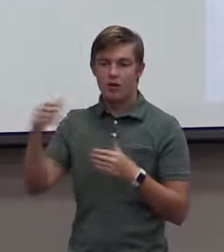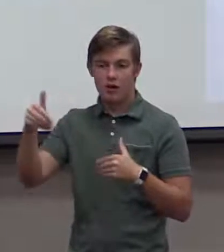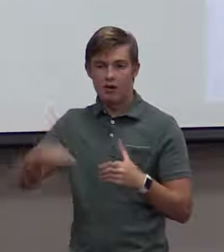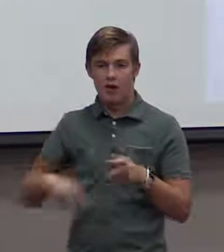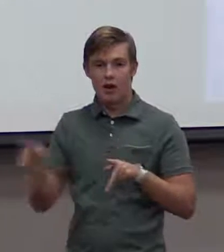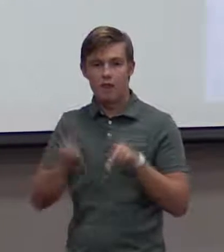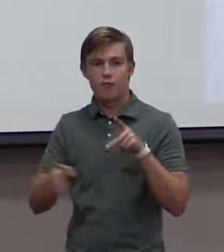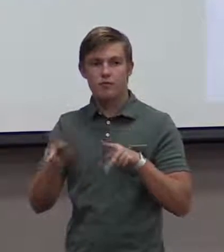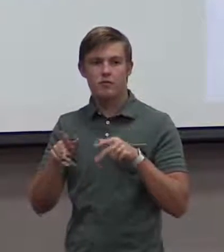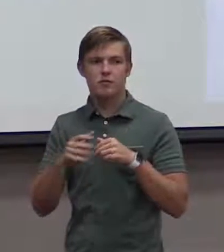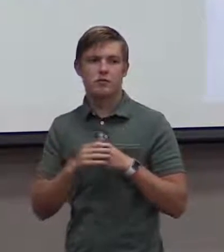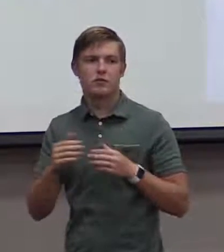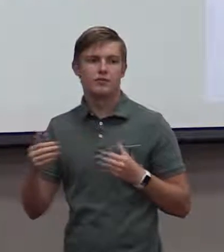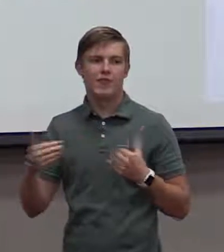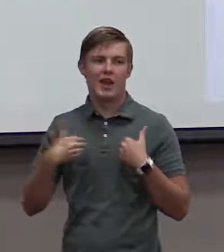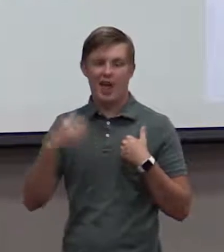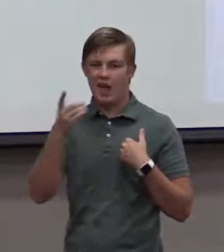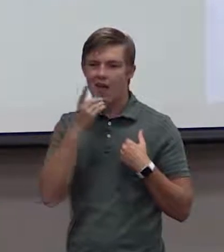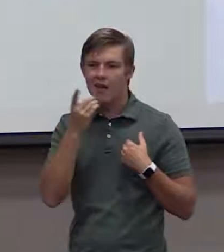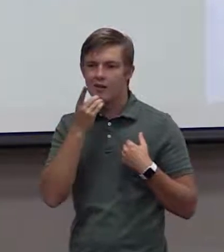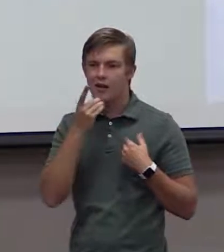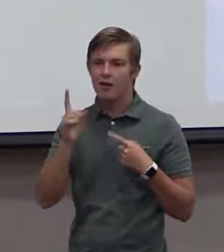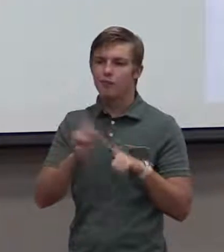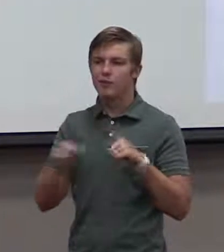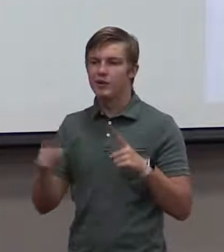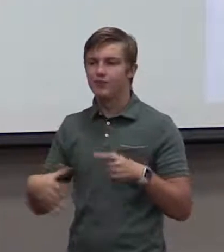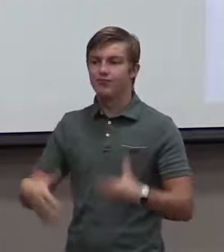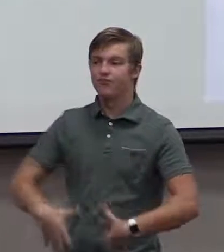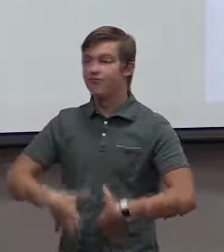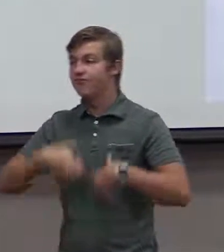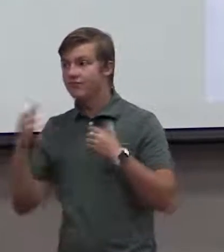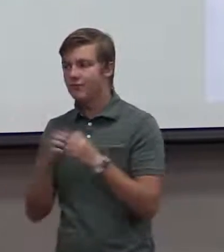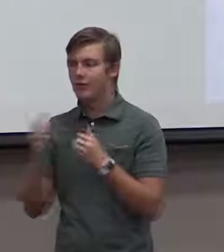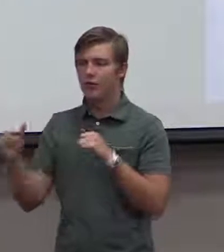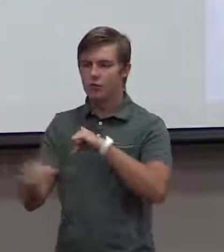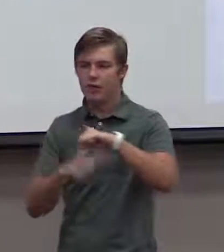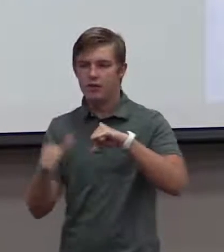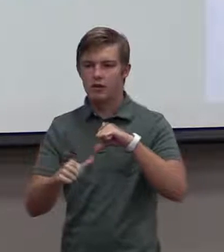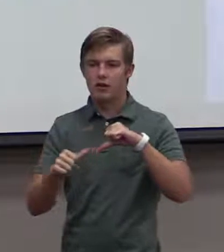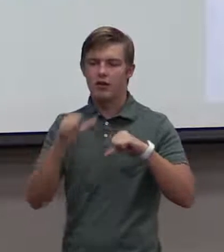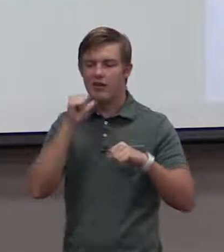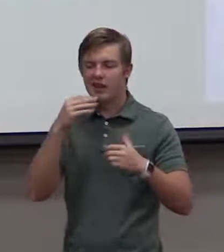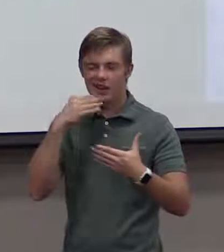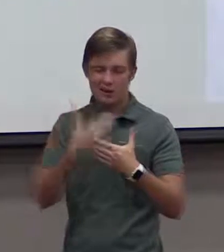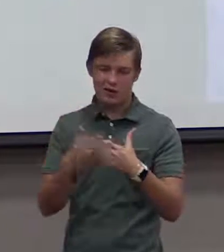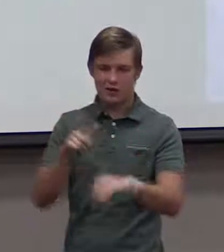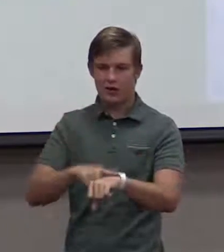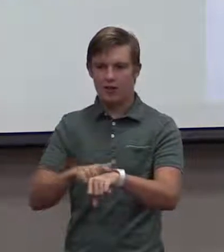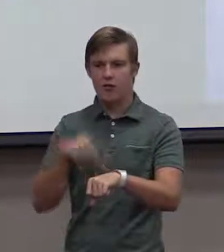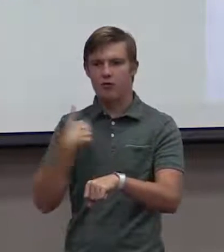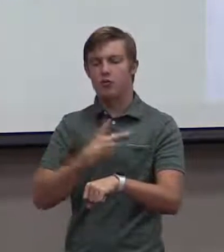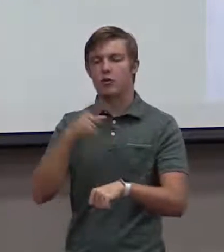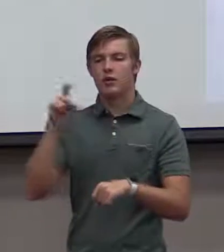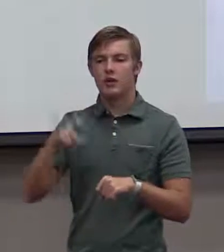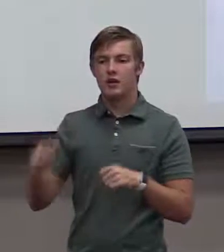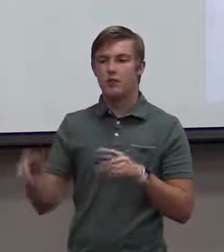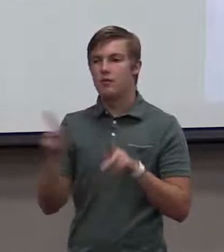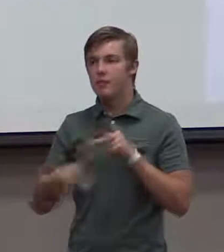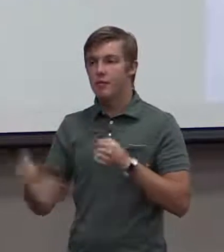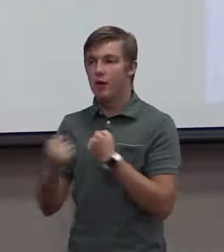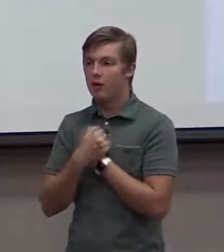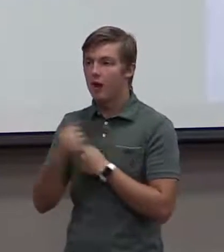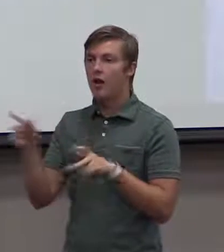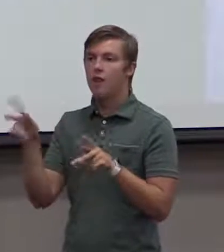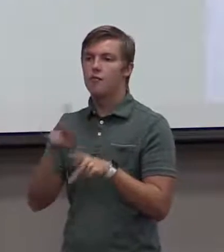family, but you're at each other's throats, it's not going to be a very good time. So the things that we're inviting the world into, we need to be people of love, people of